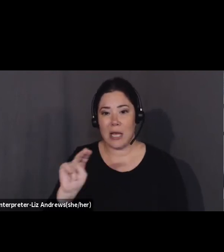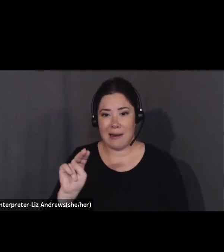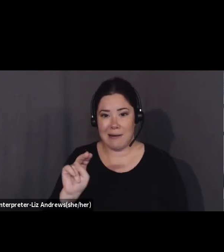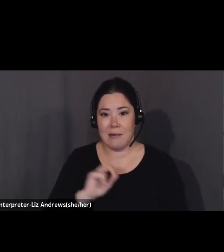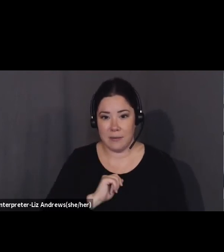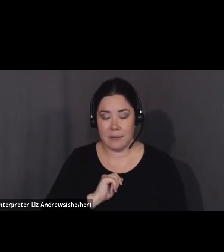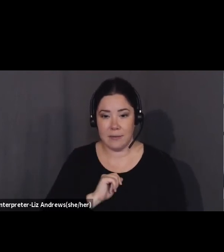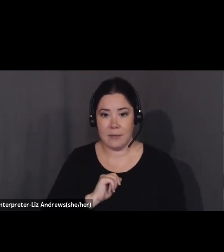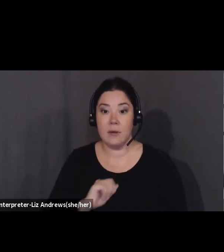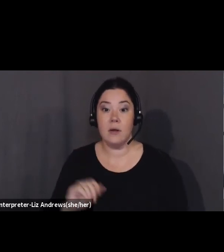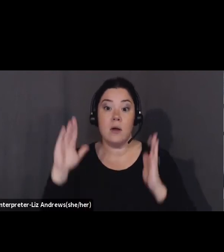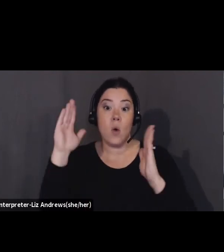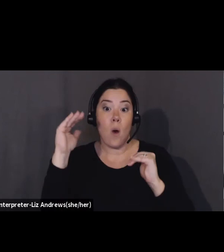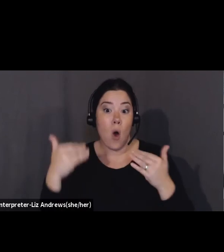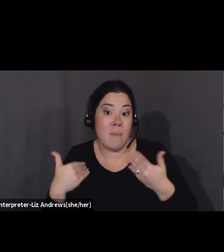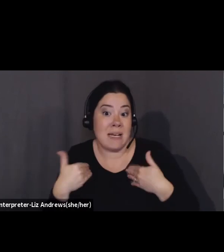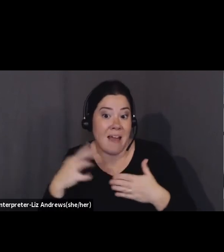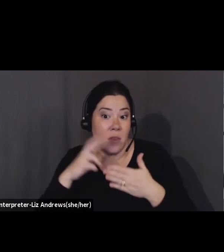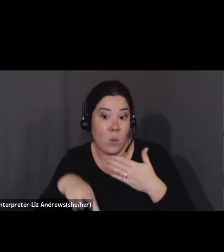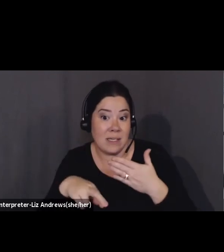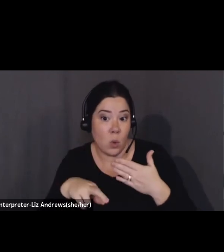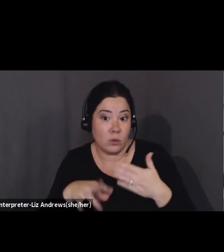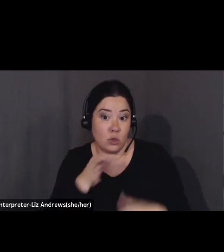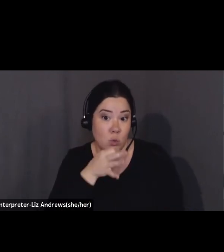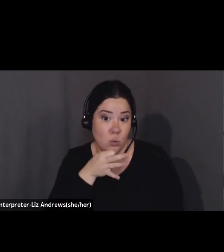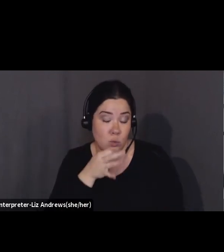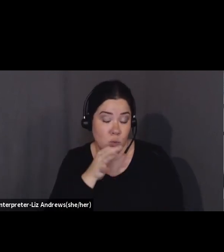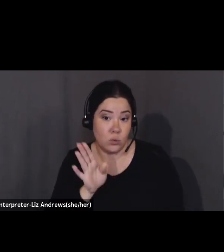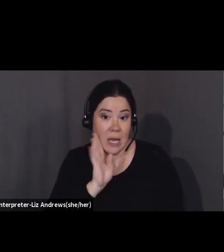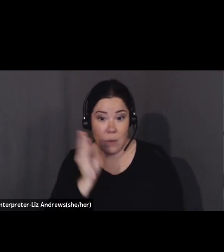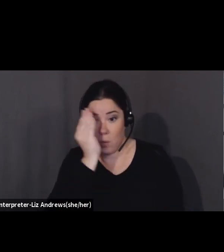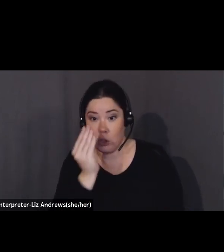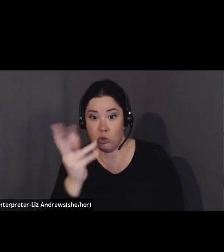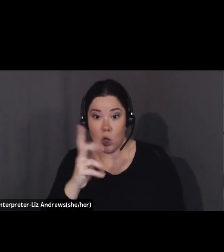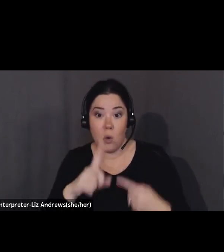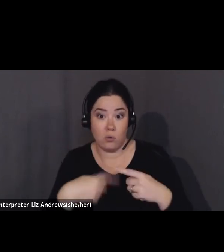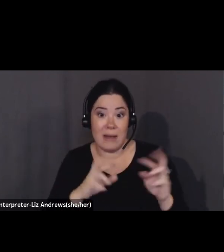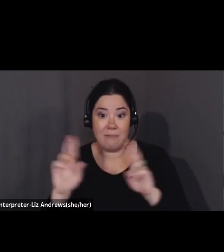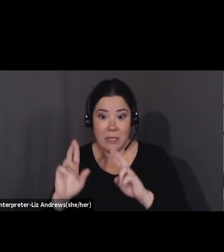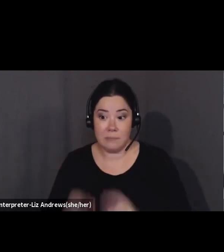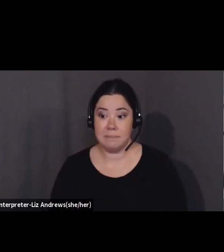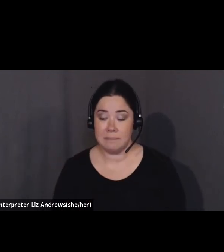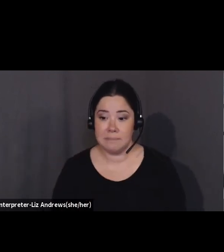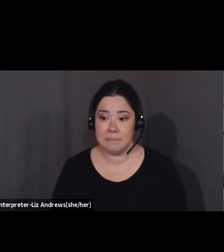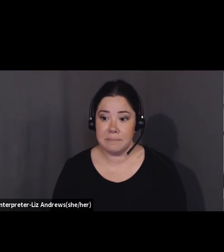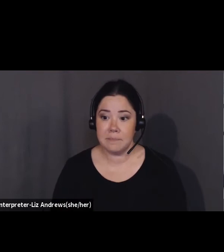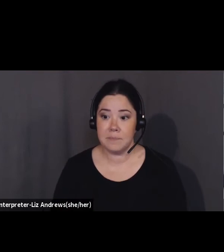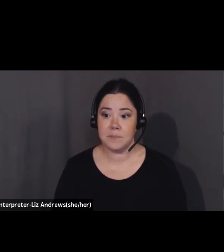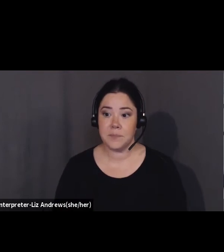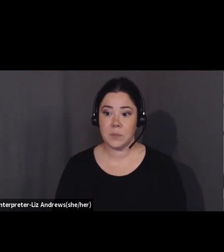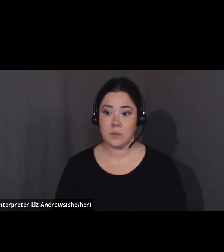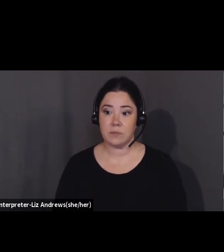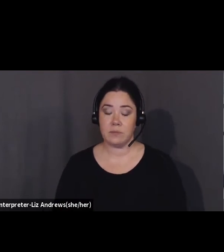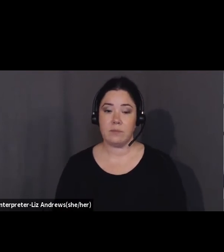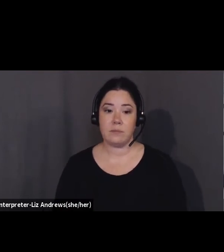those results reported soon. And so we will share that with the field once we do. Awesome.